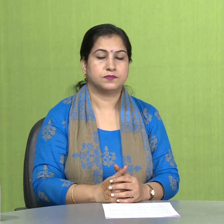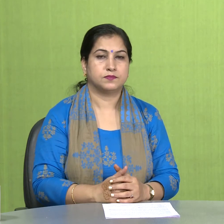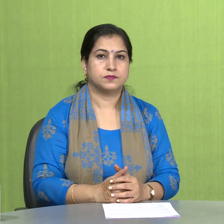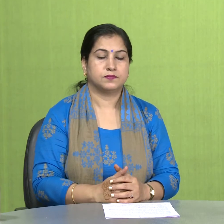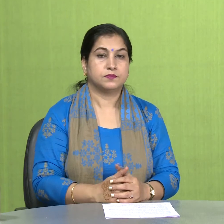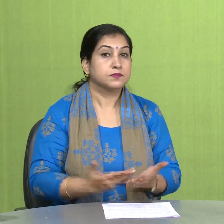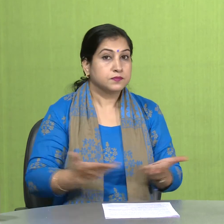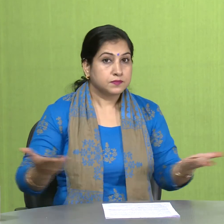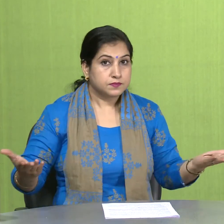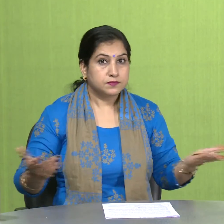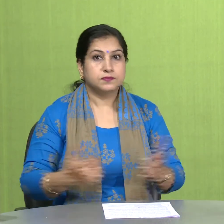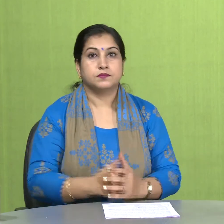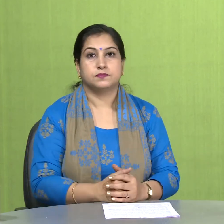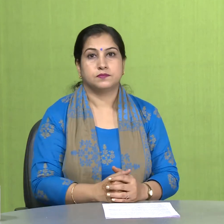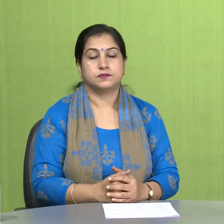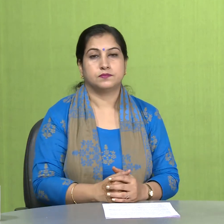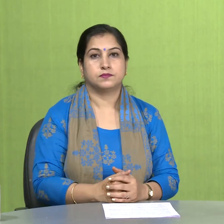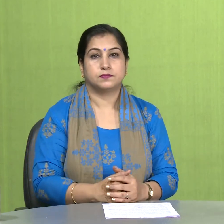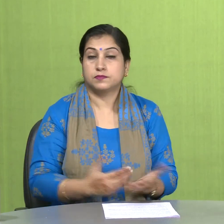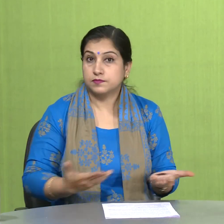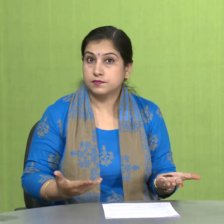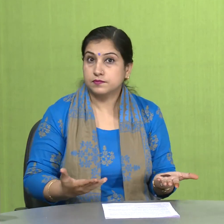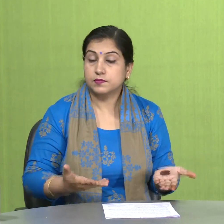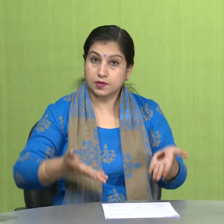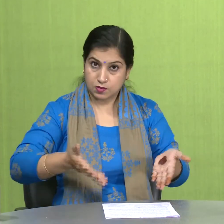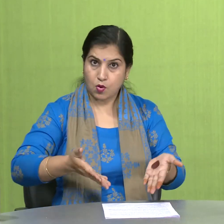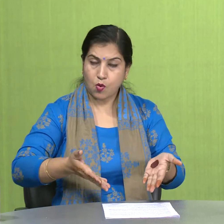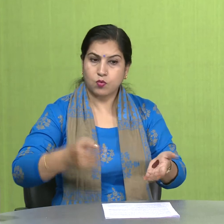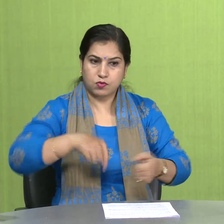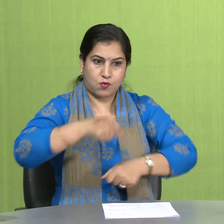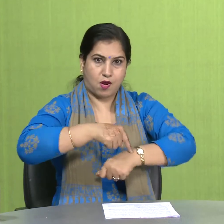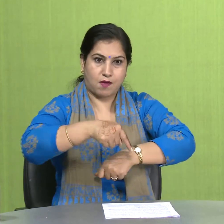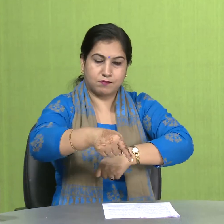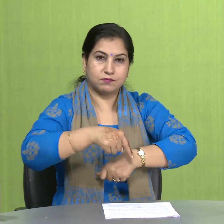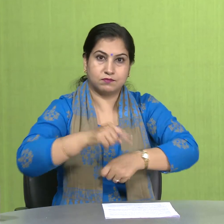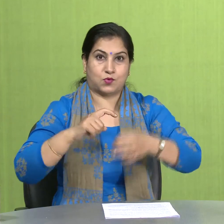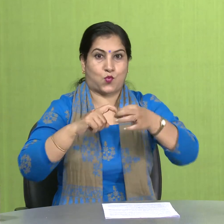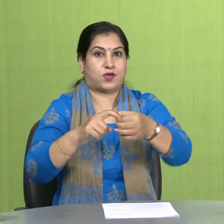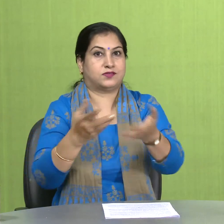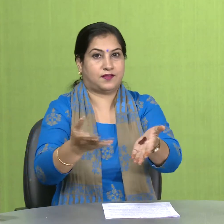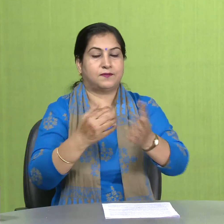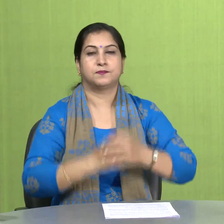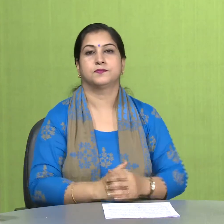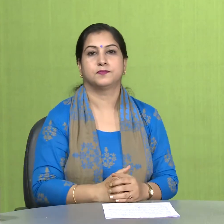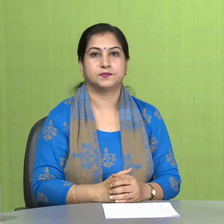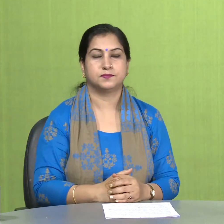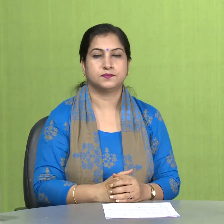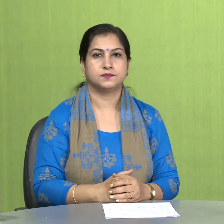Dear learners, well, now it is time for today's question. I will ask